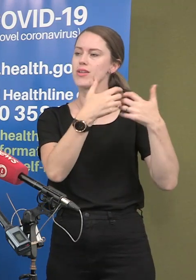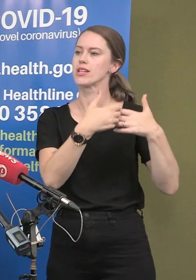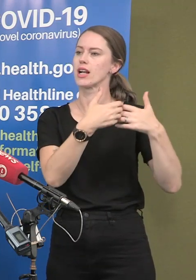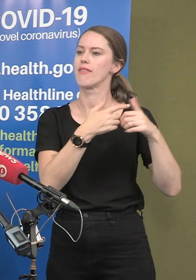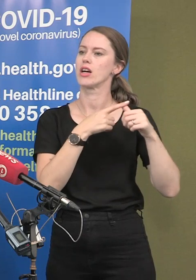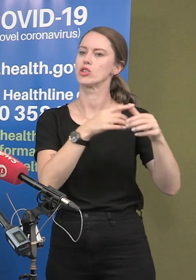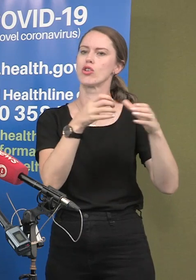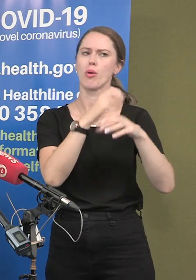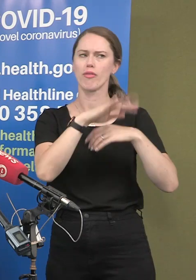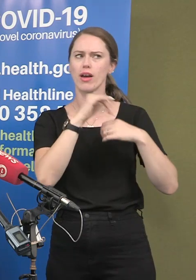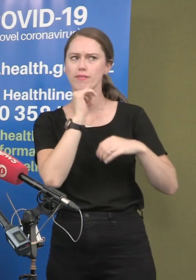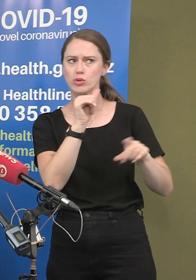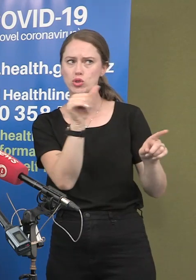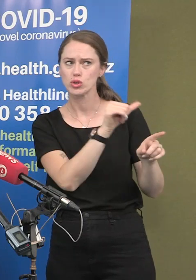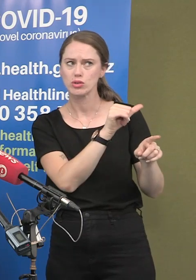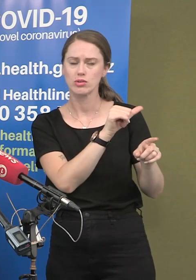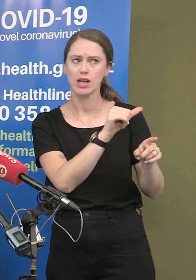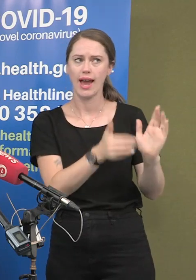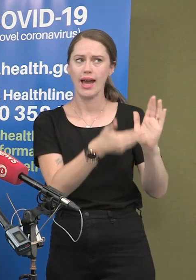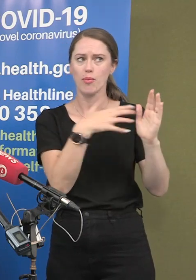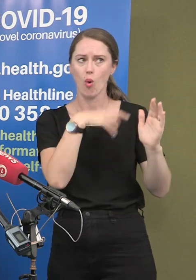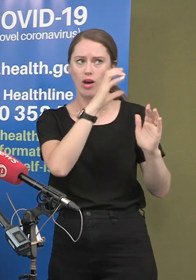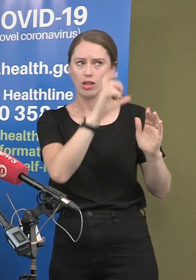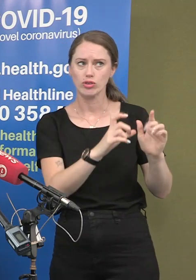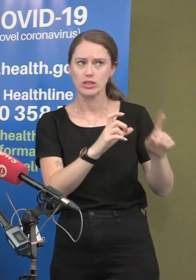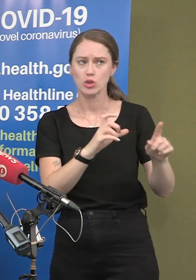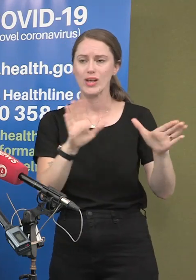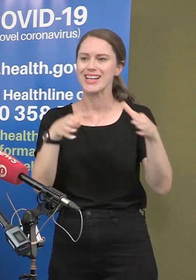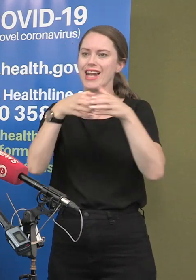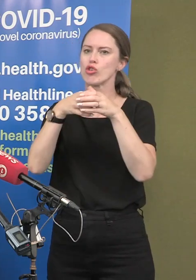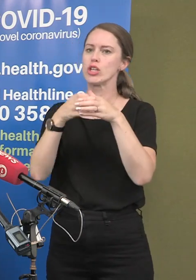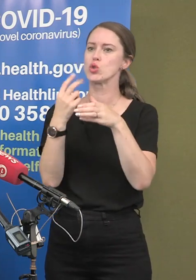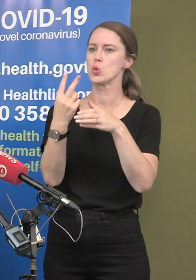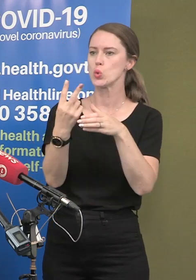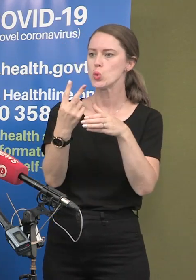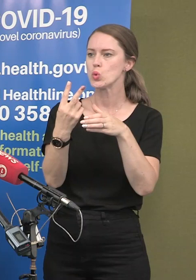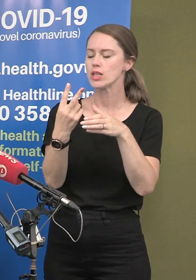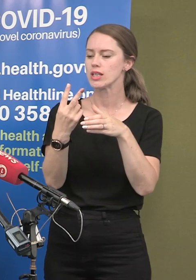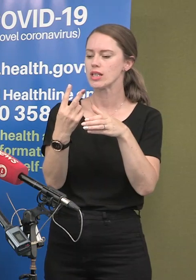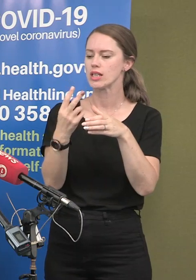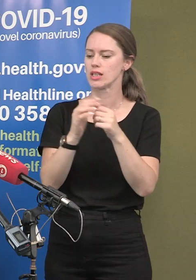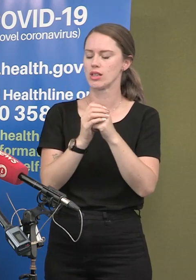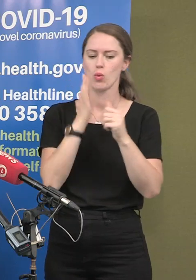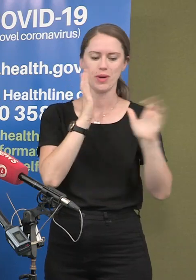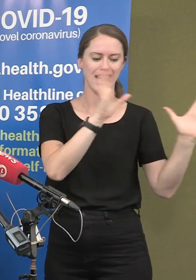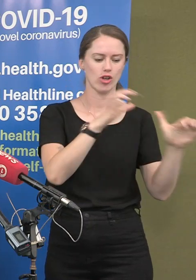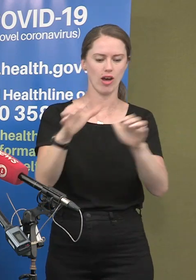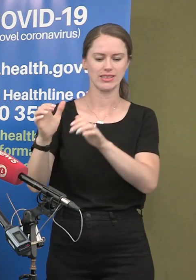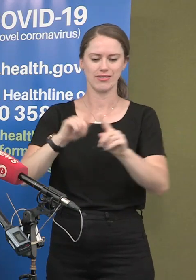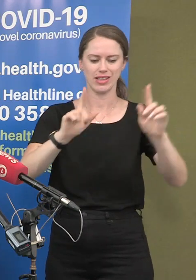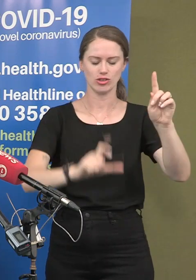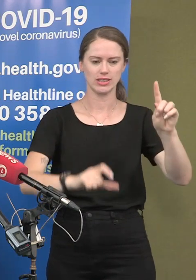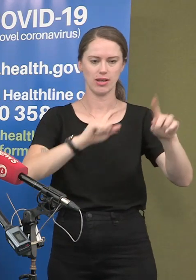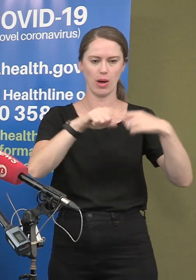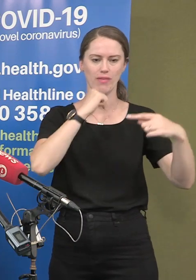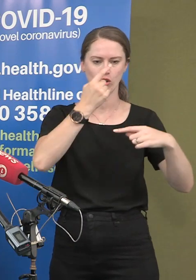advisory group about whether we should add further countries to Category 2 in our categorisation